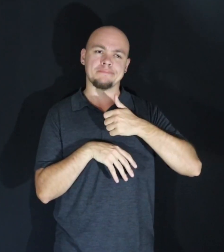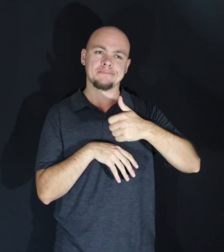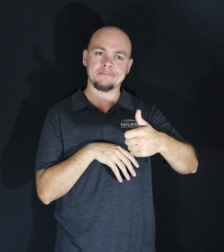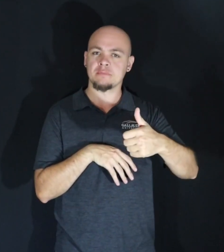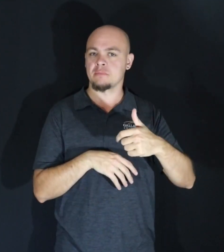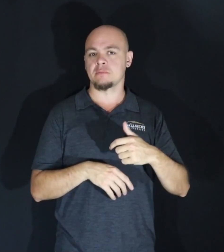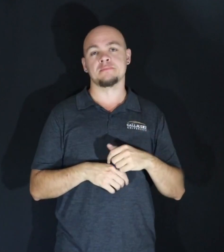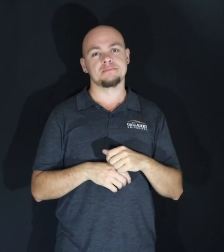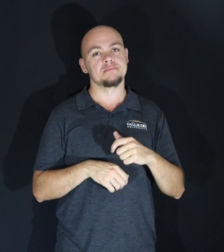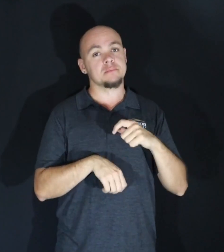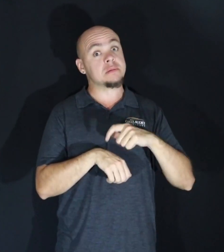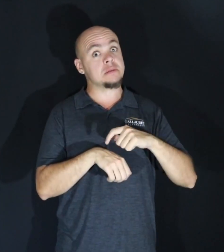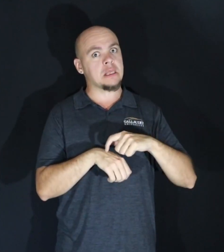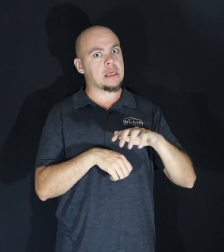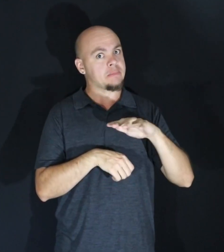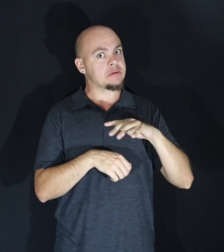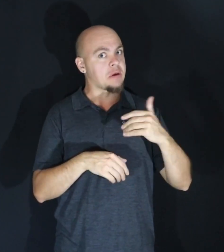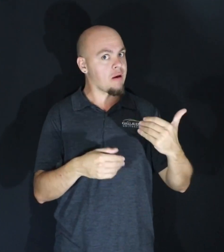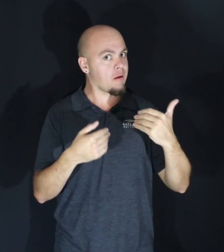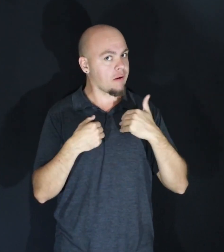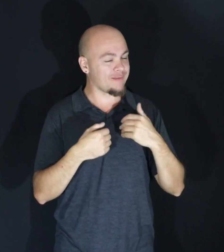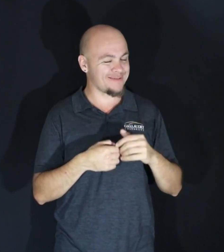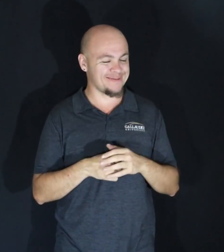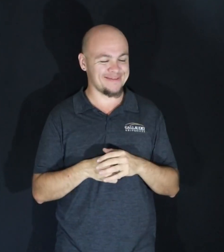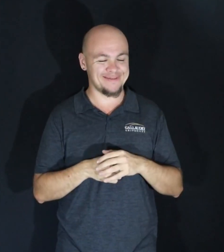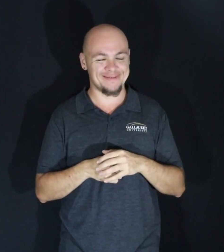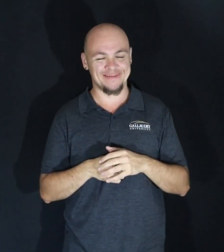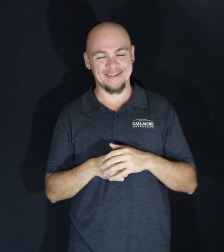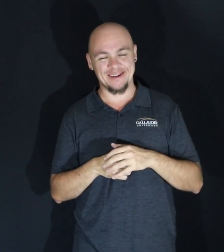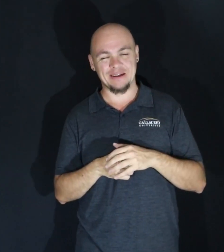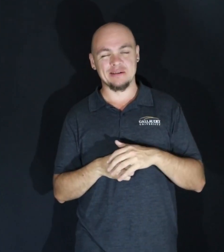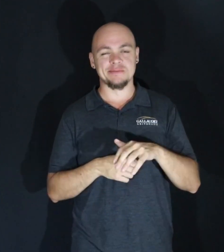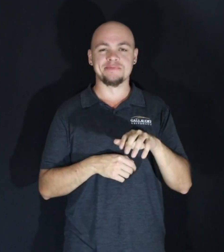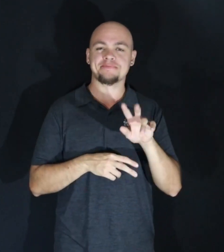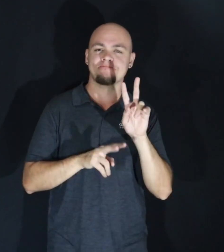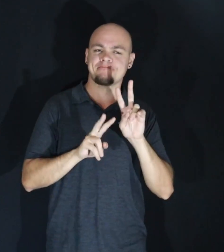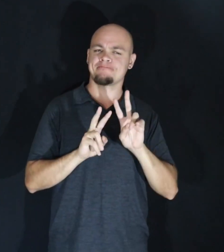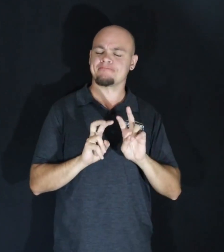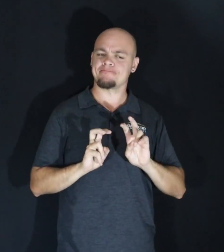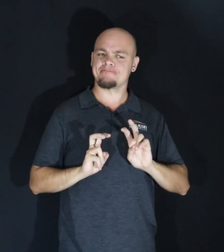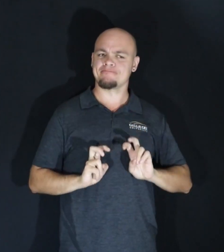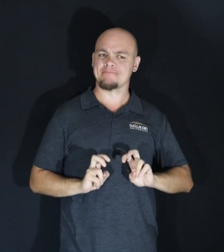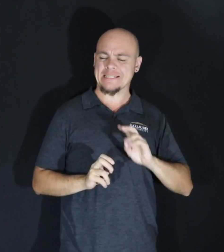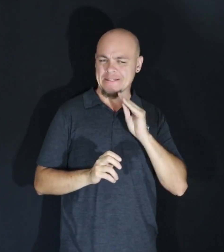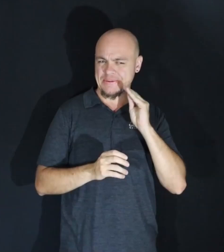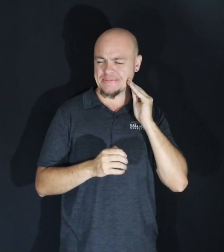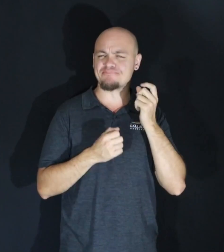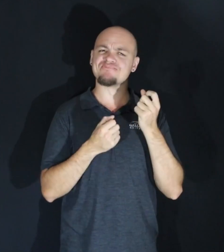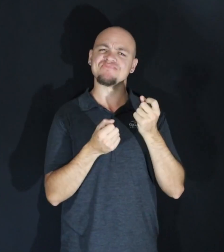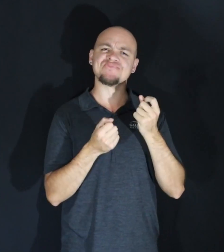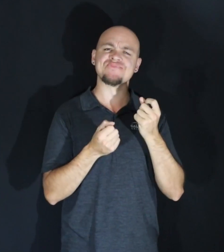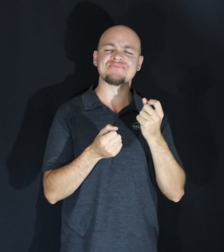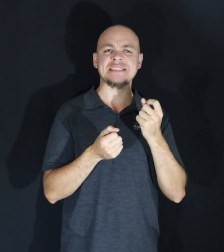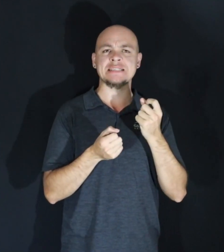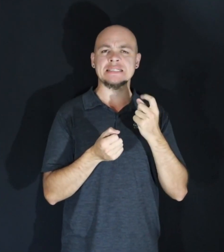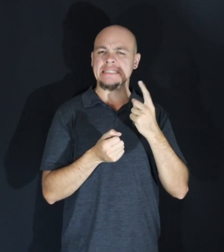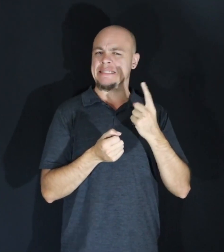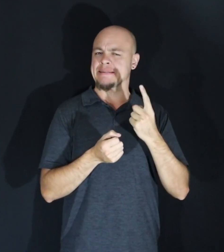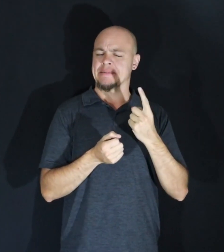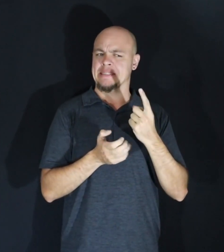had given me time and space. So as I reflected on what I was going home to, I started to think there was something